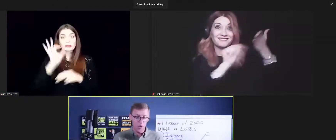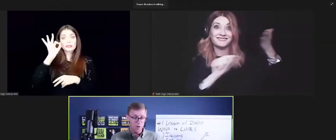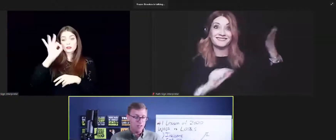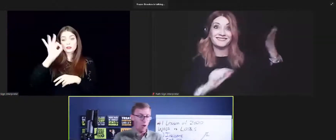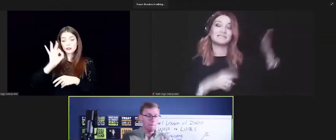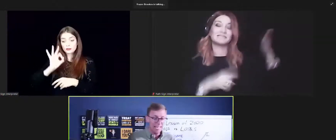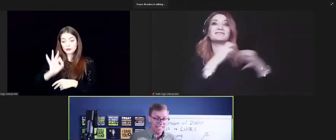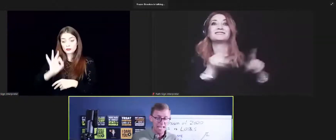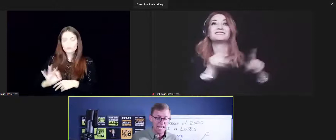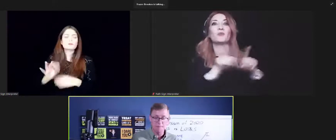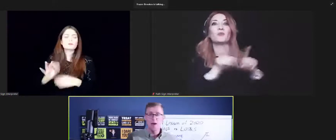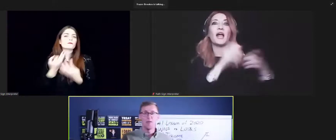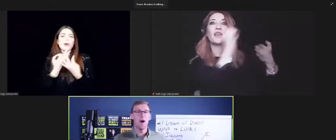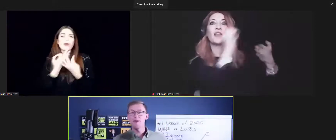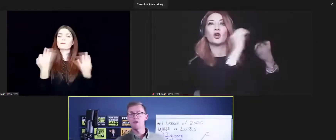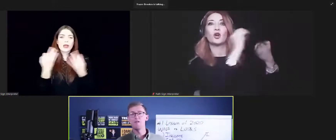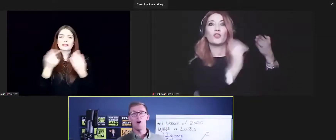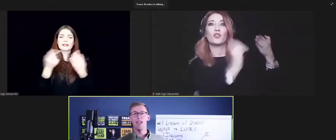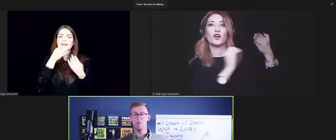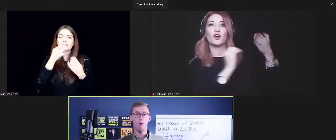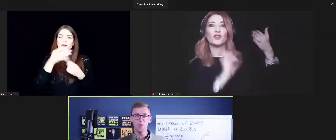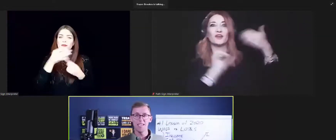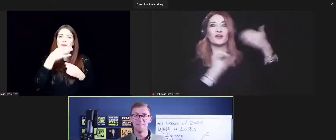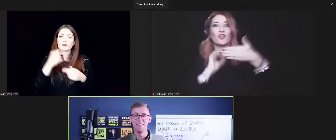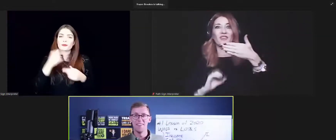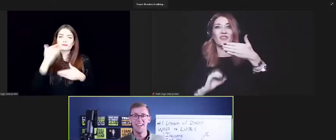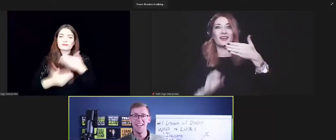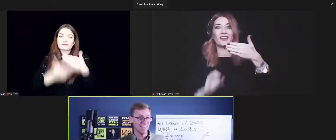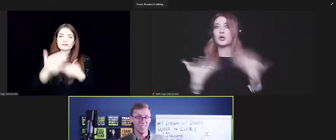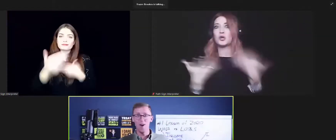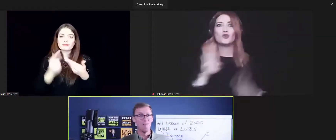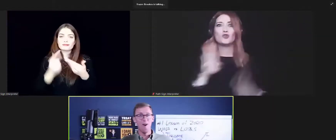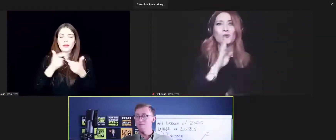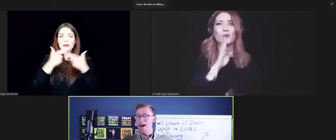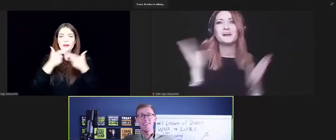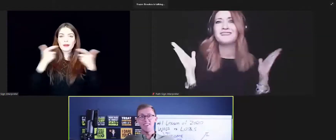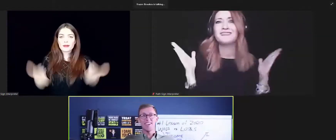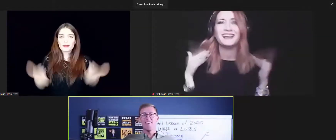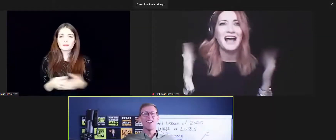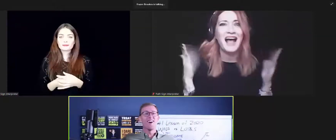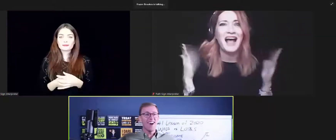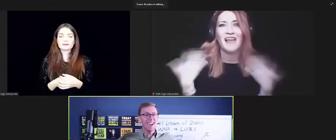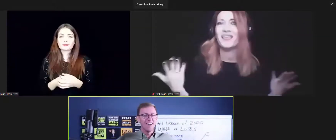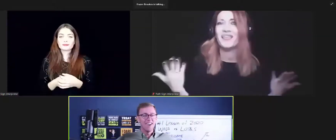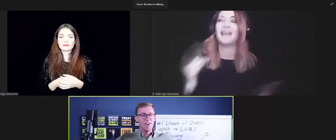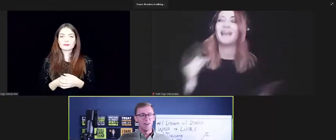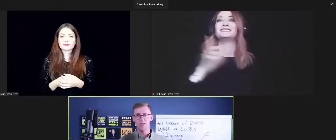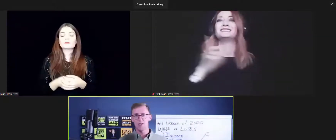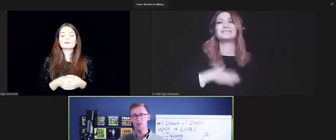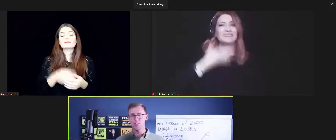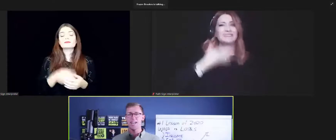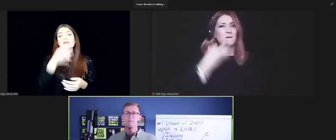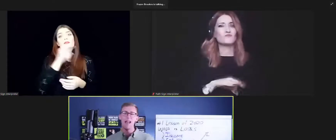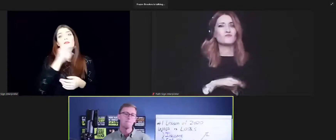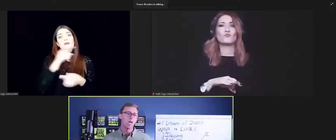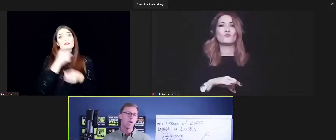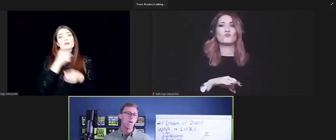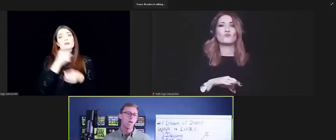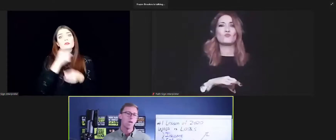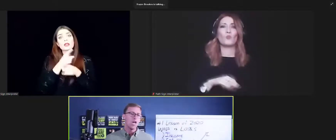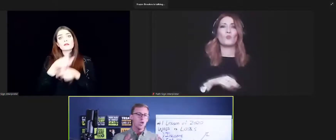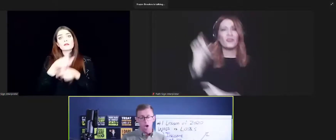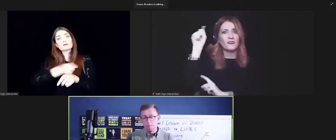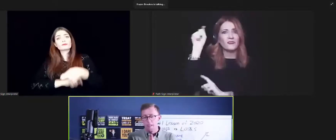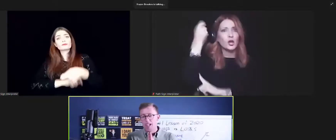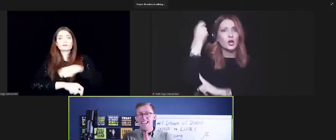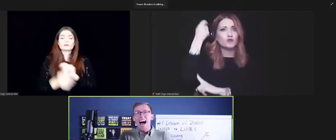when you've got a bigger team than you have when you've got a small team. It's a lot more managing going on, right? We're going to discuss that in a minute.